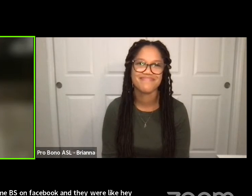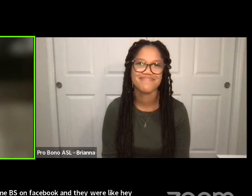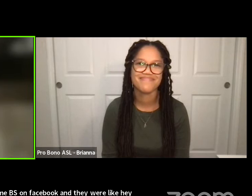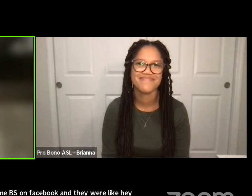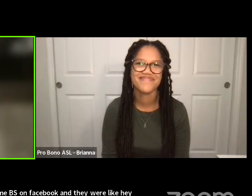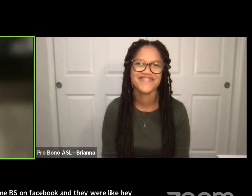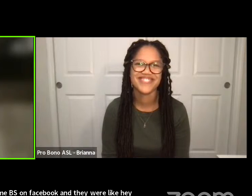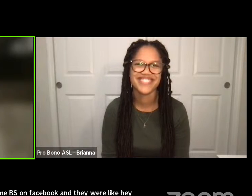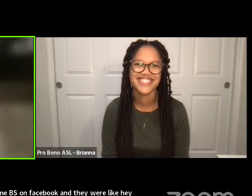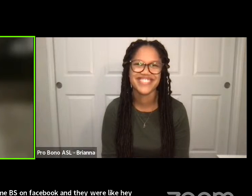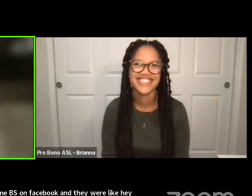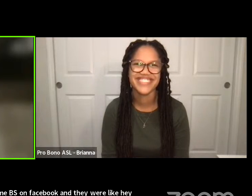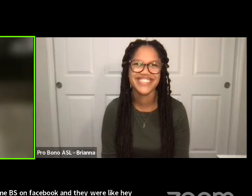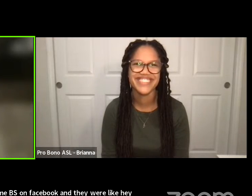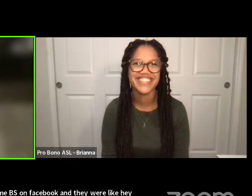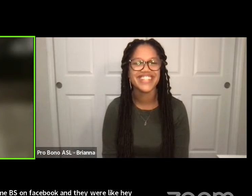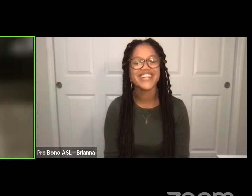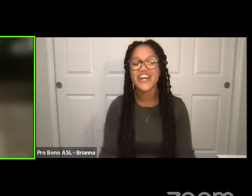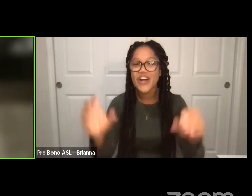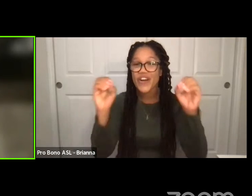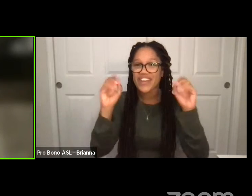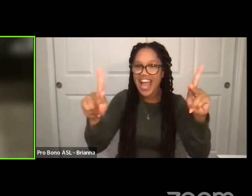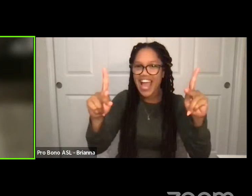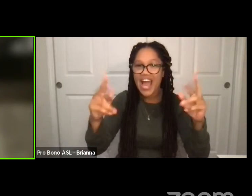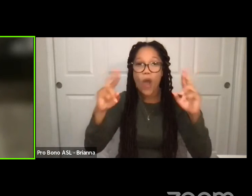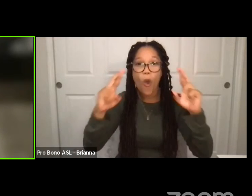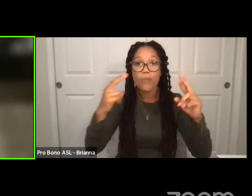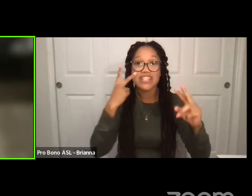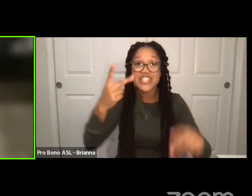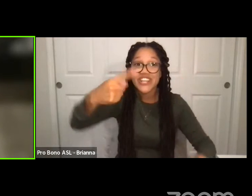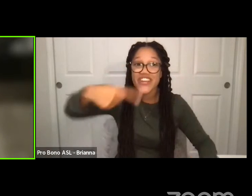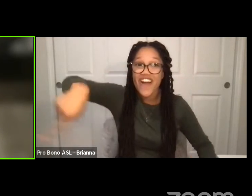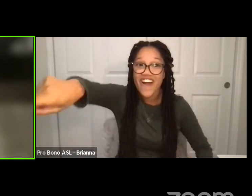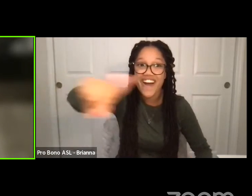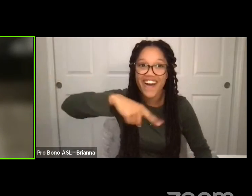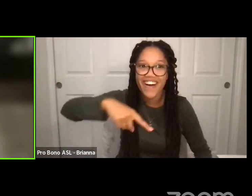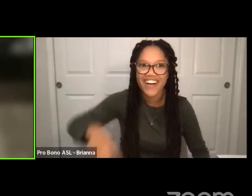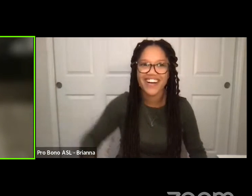Okay. I hope to see y'all.